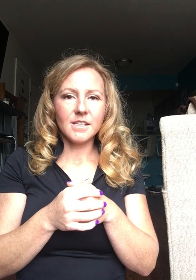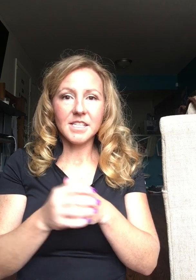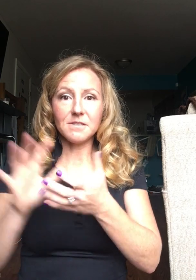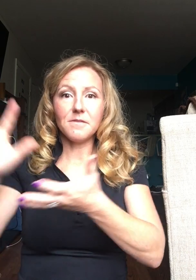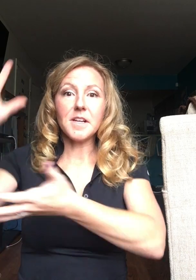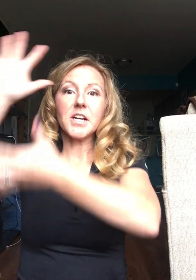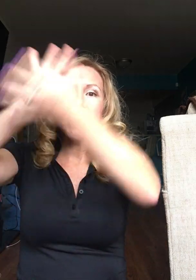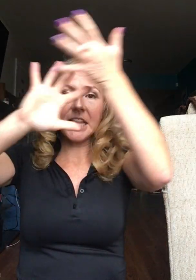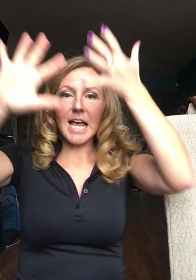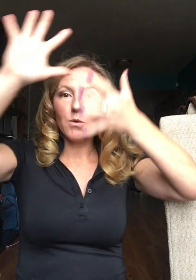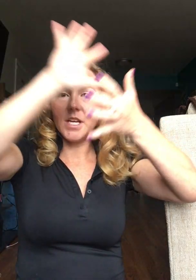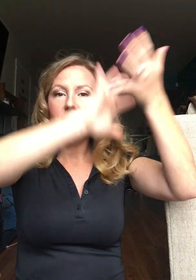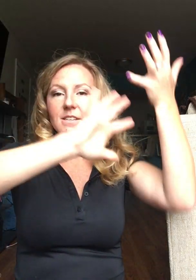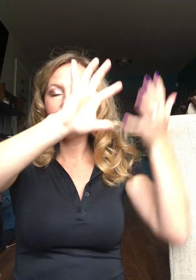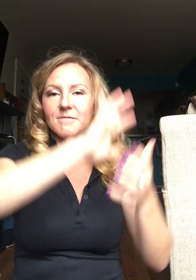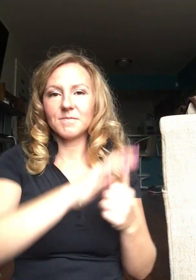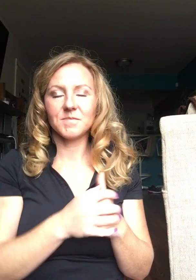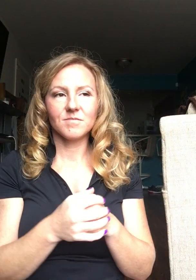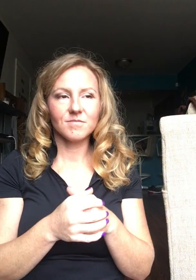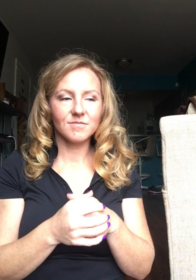is very cloudy.